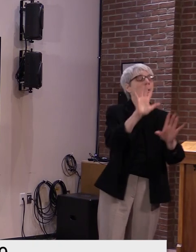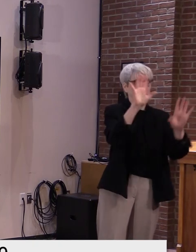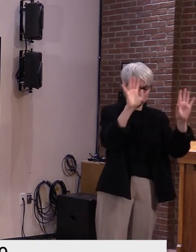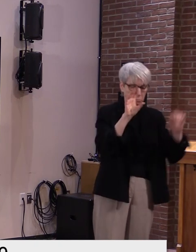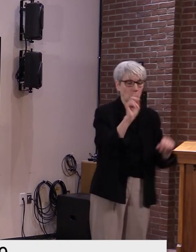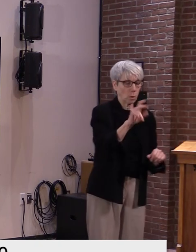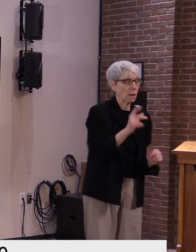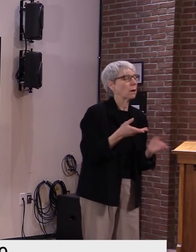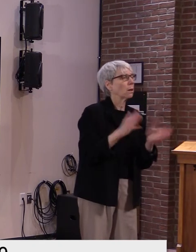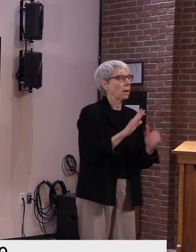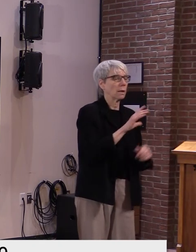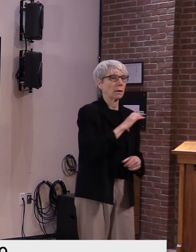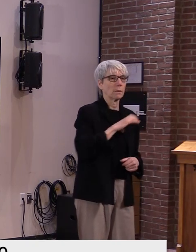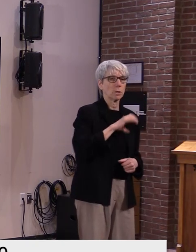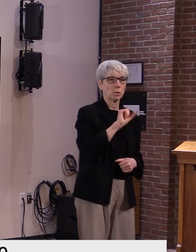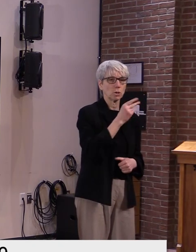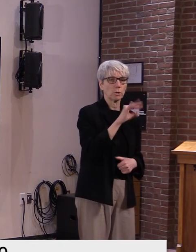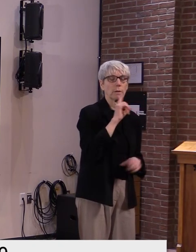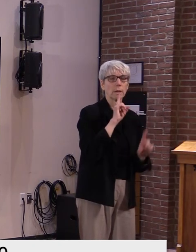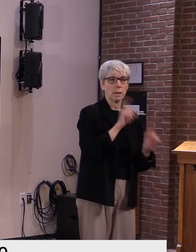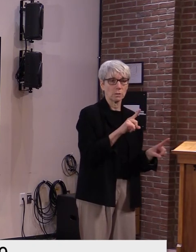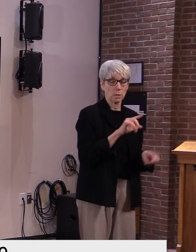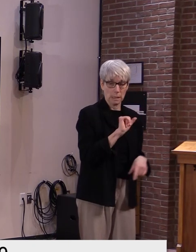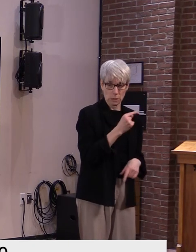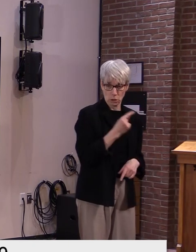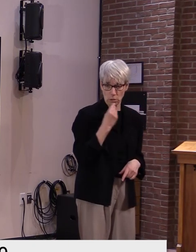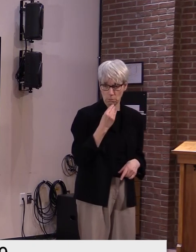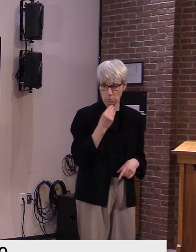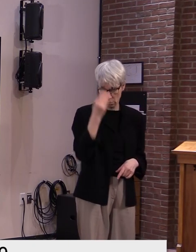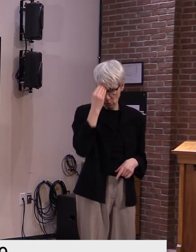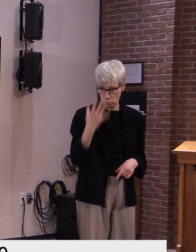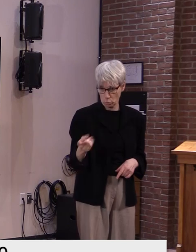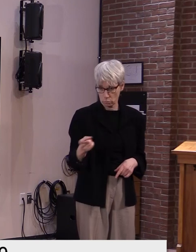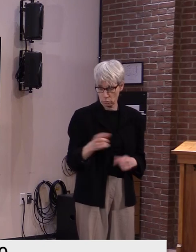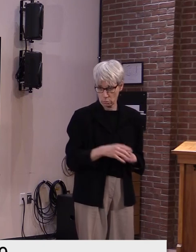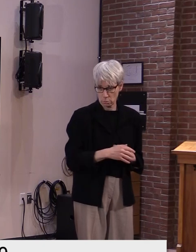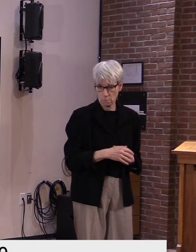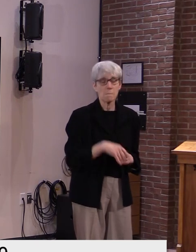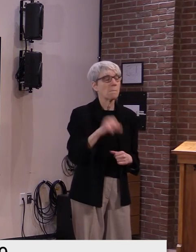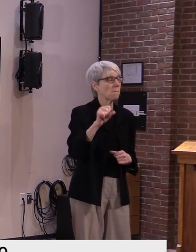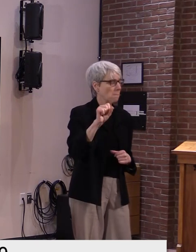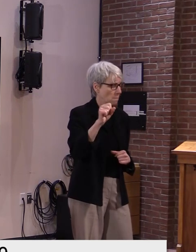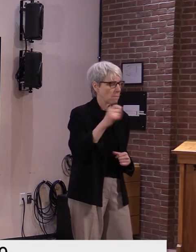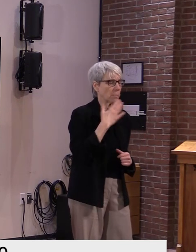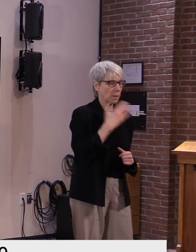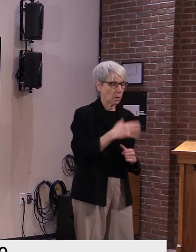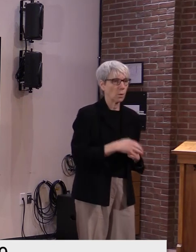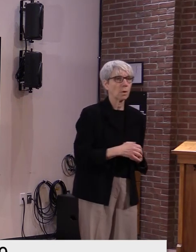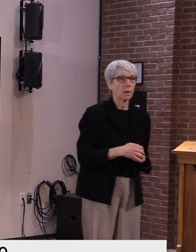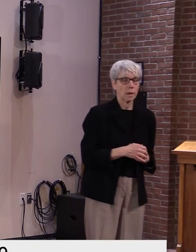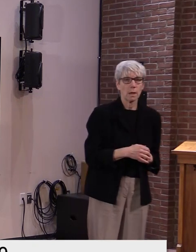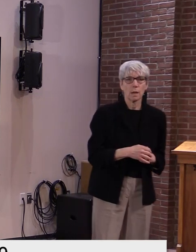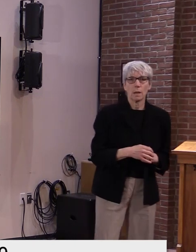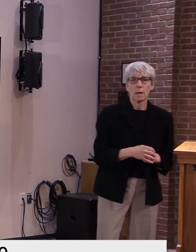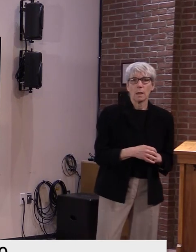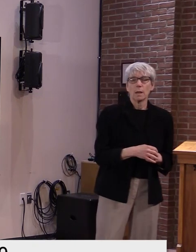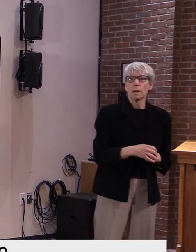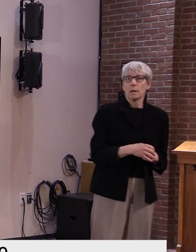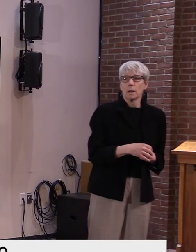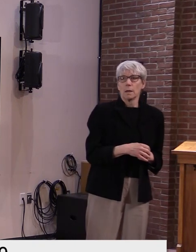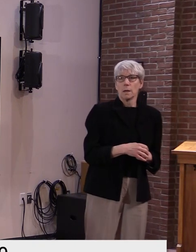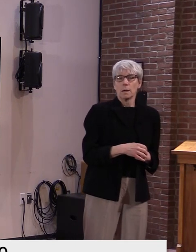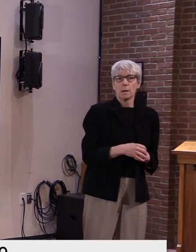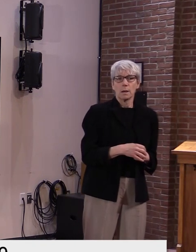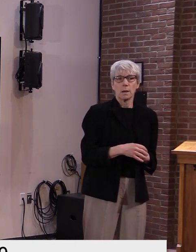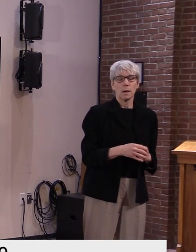the Attorney General called him. Thanks, Governor. Mike, my answer is going to probably be far less